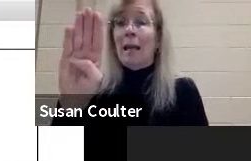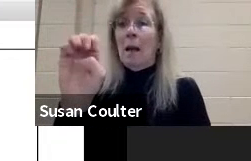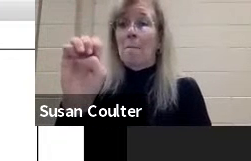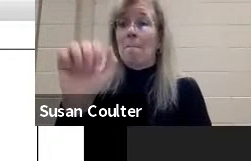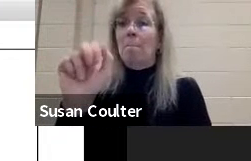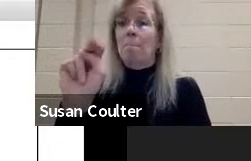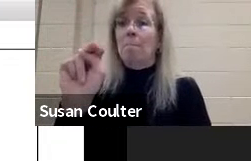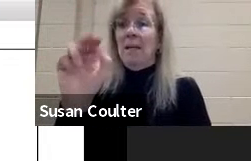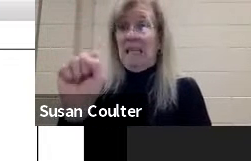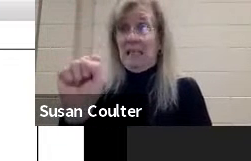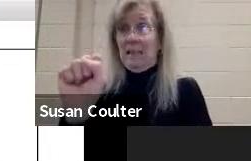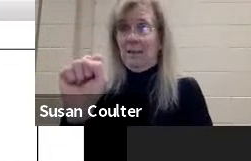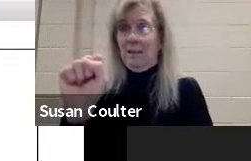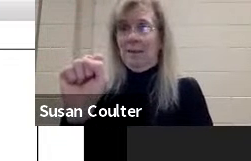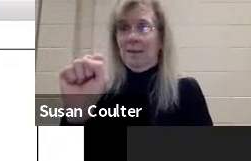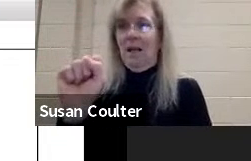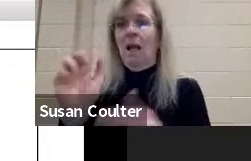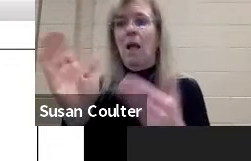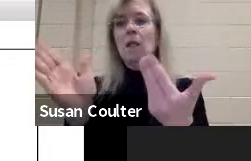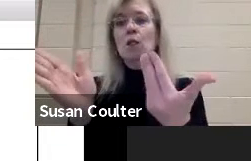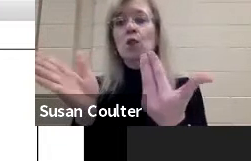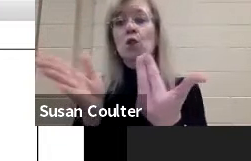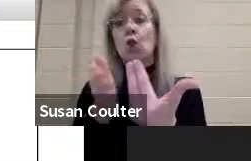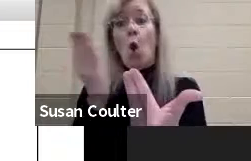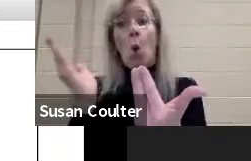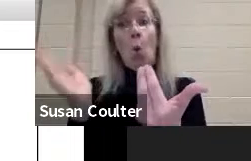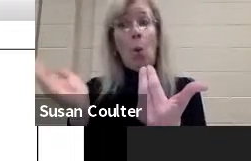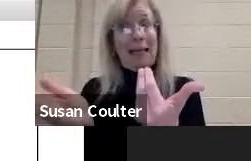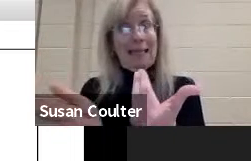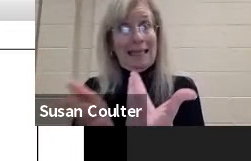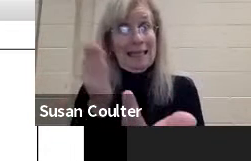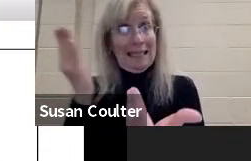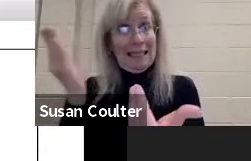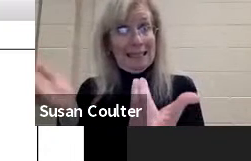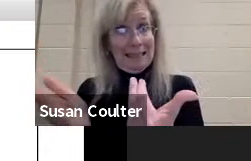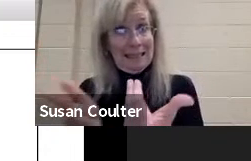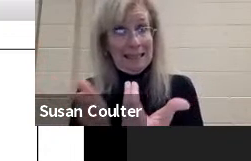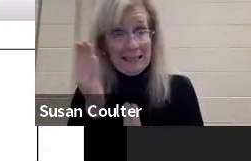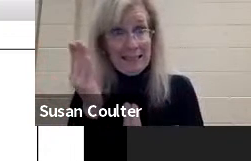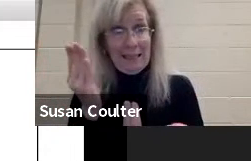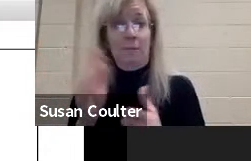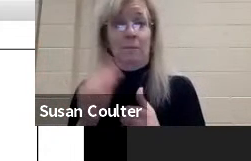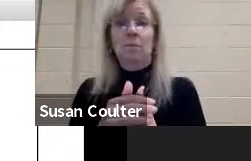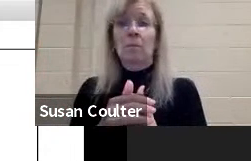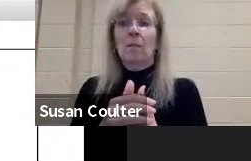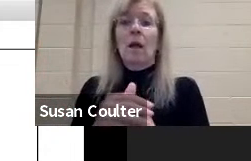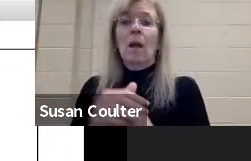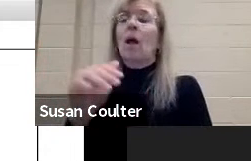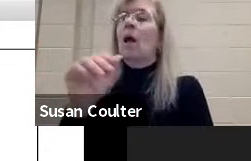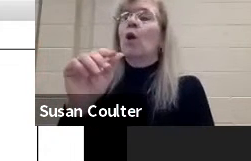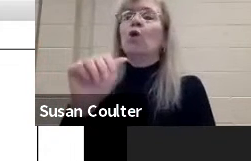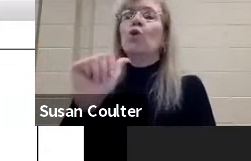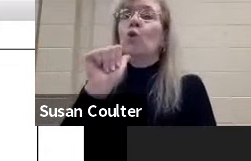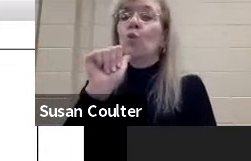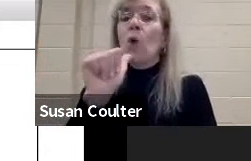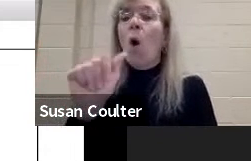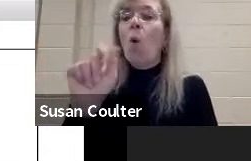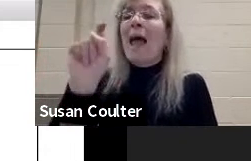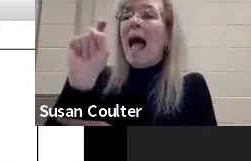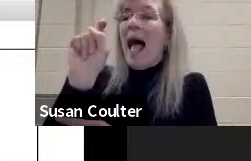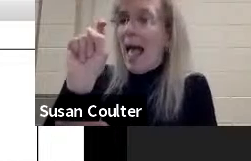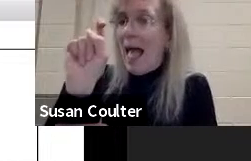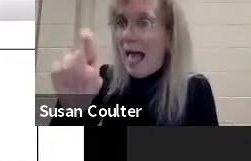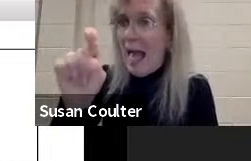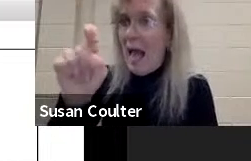Dry beans, so easy. You